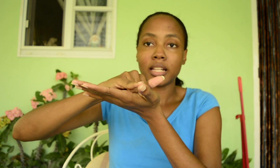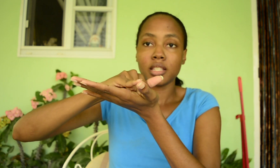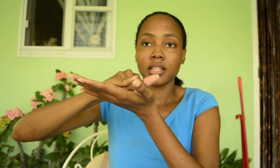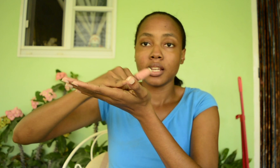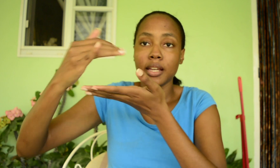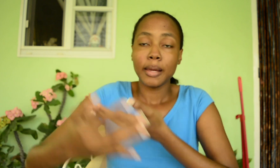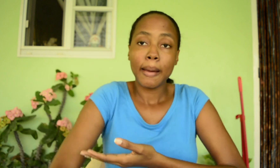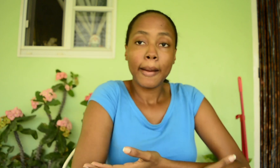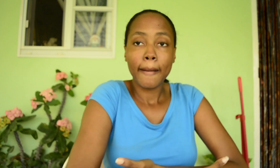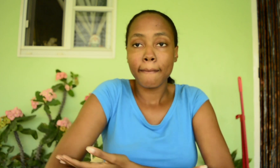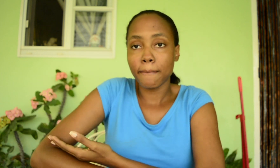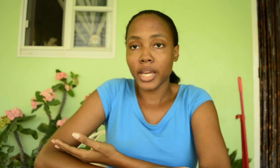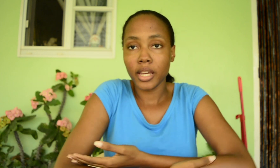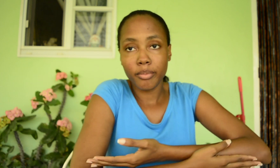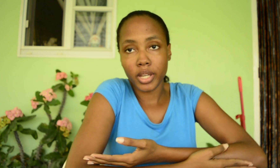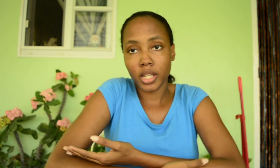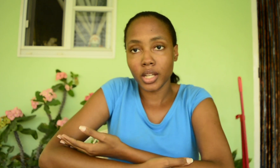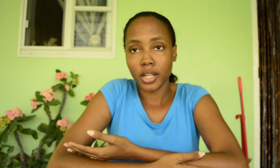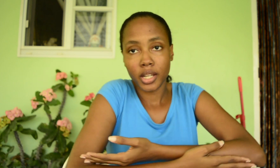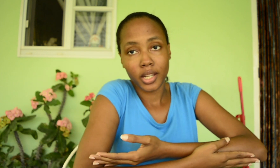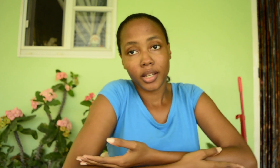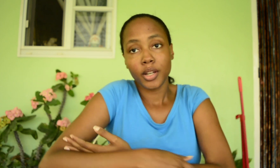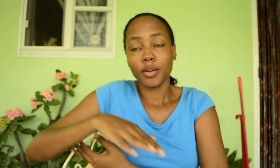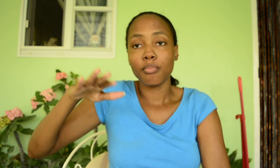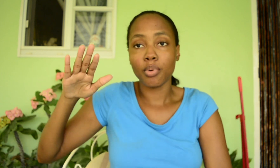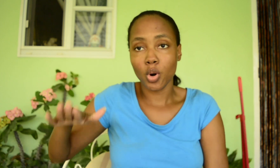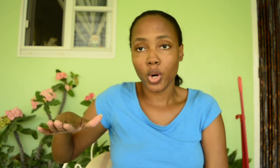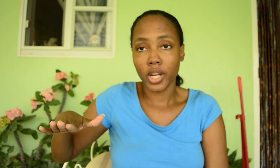that baby boy